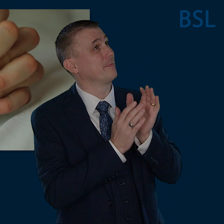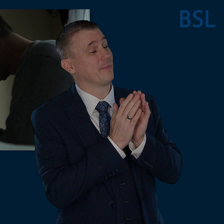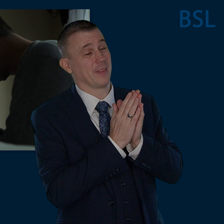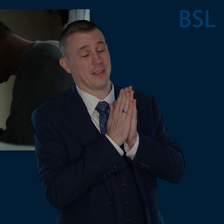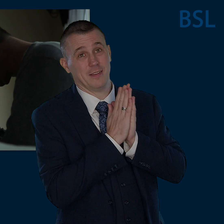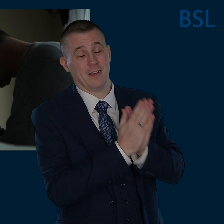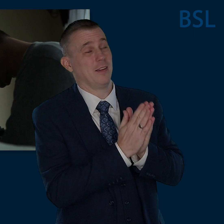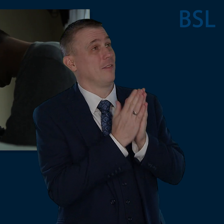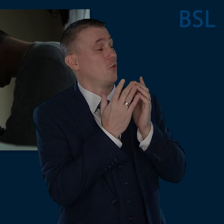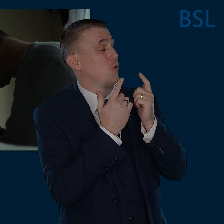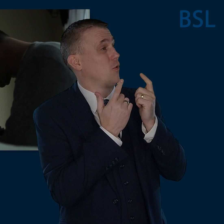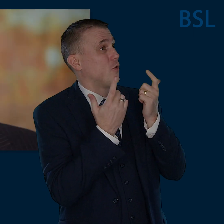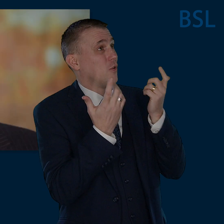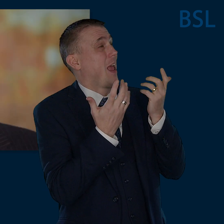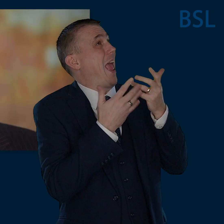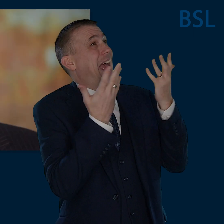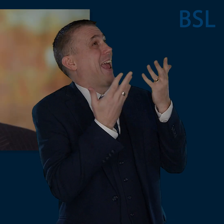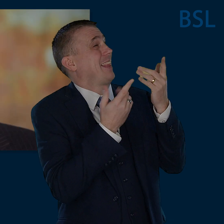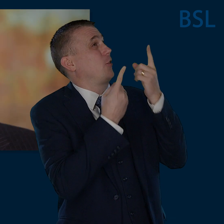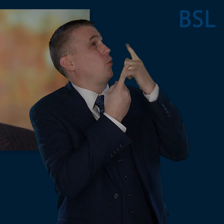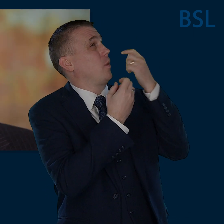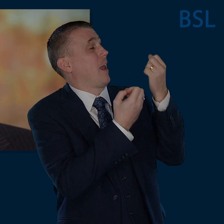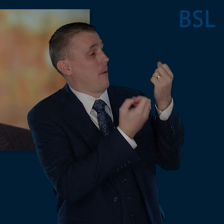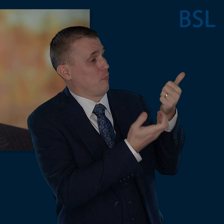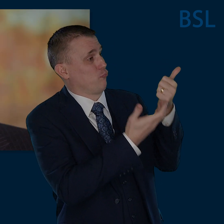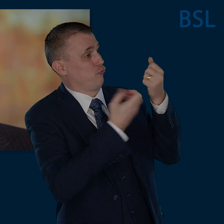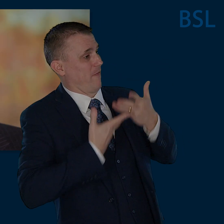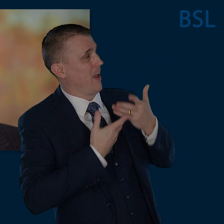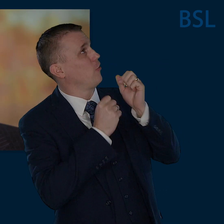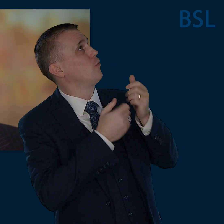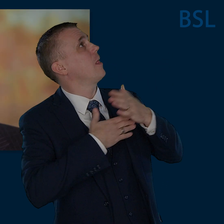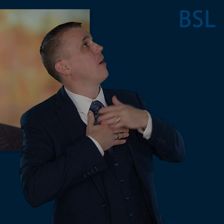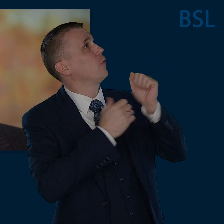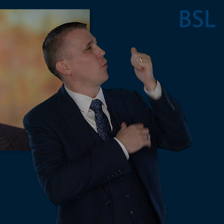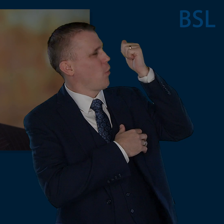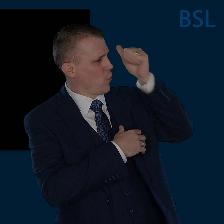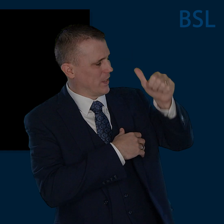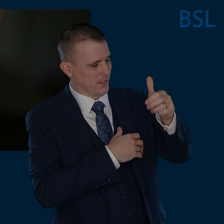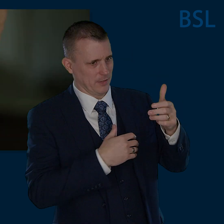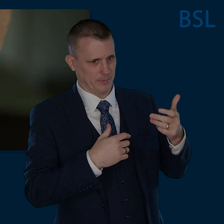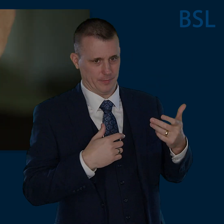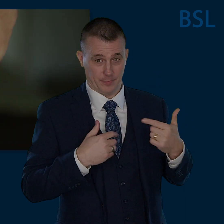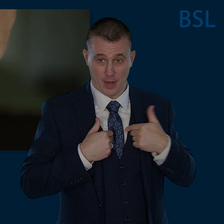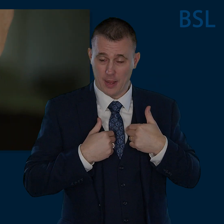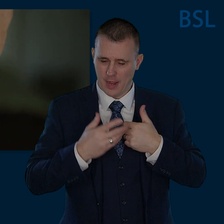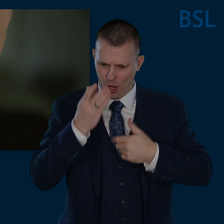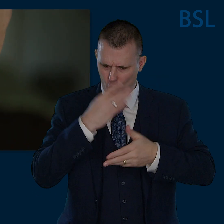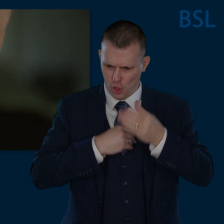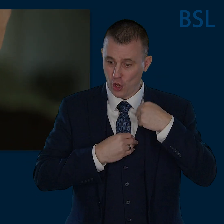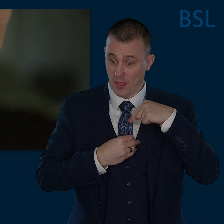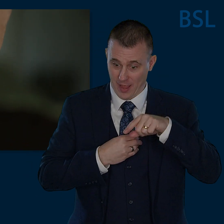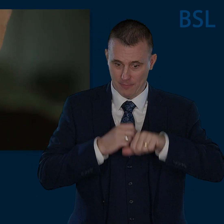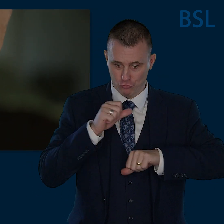to seek for anything that He would provide in His love and wisdom. What I